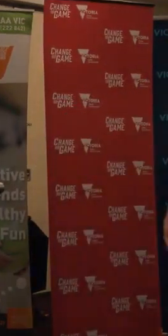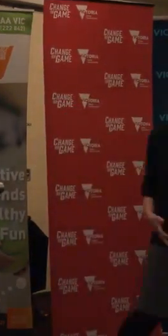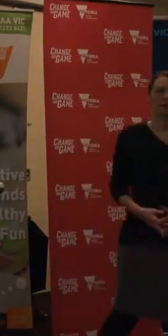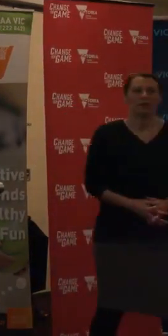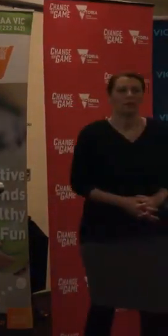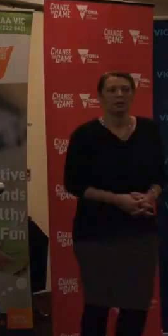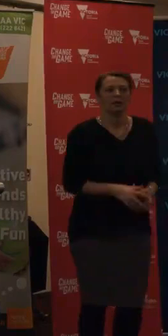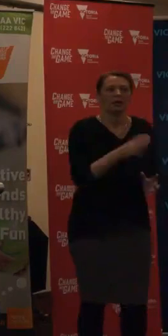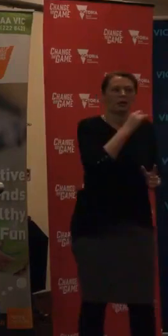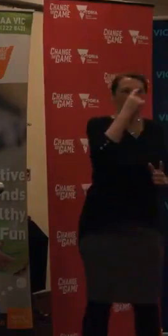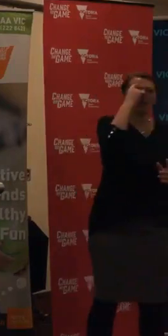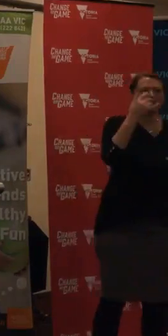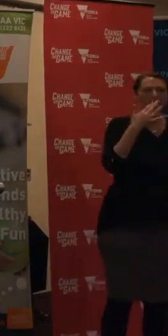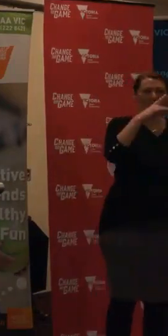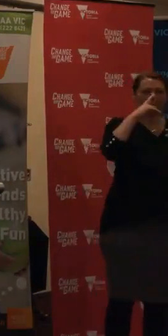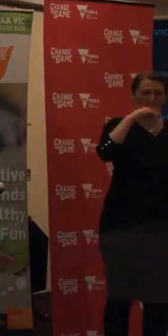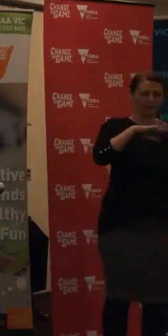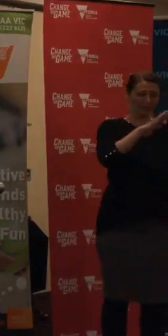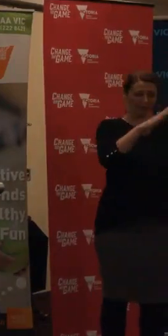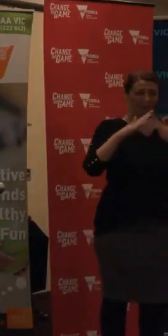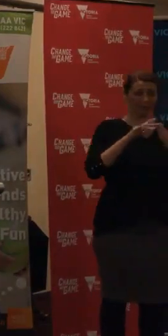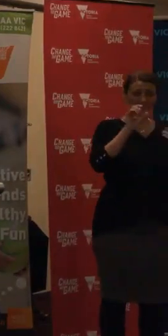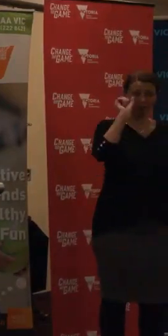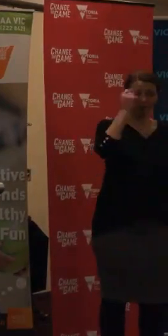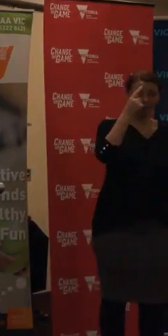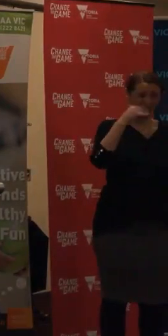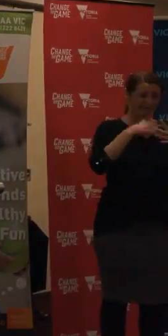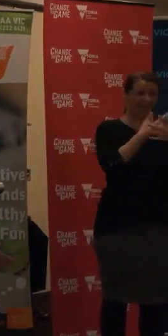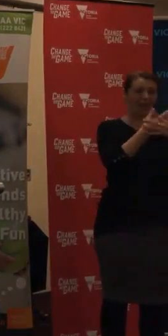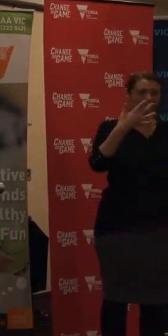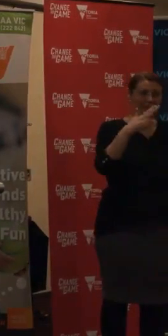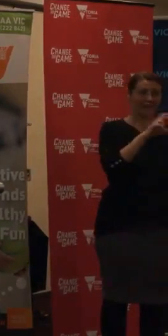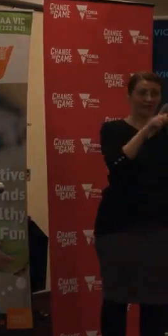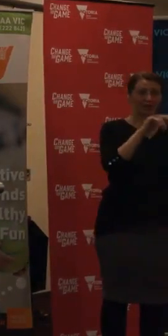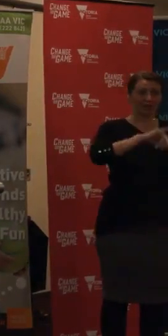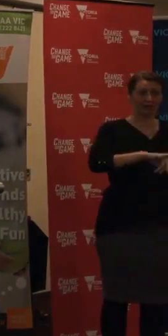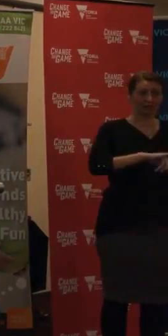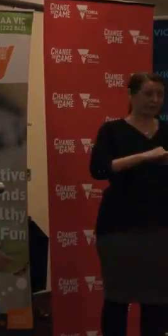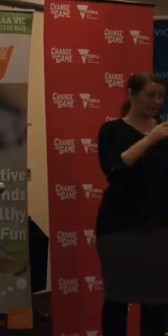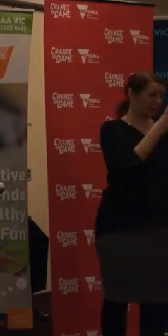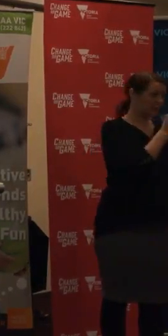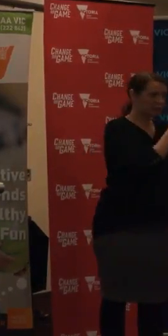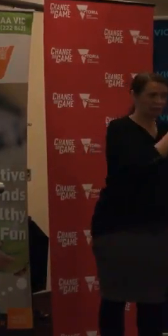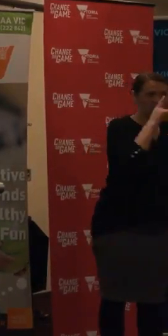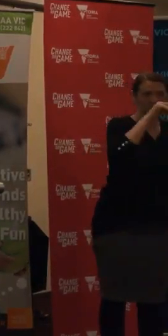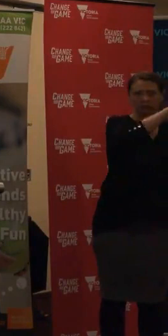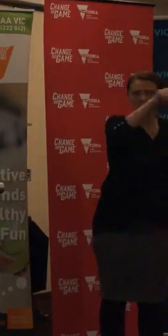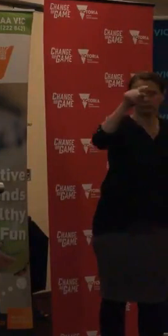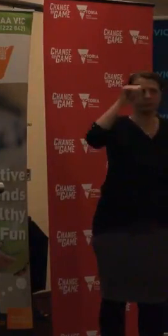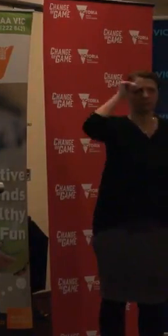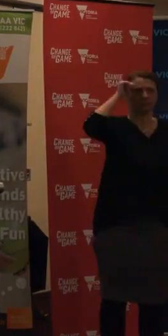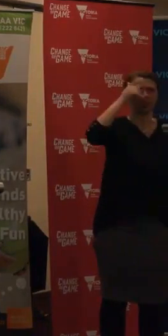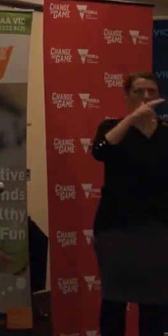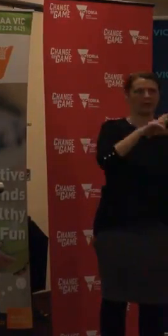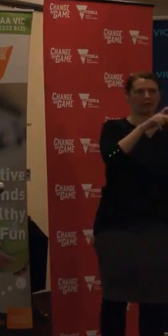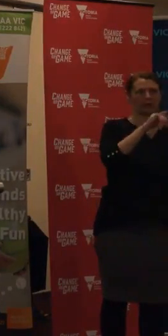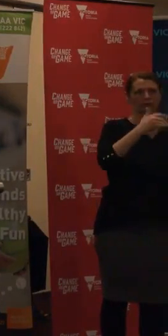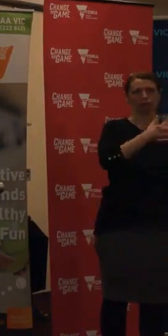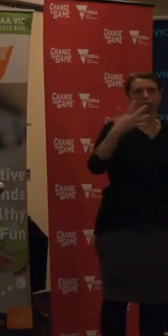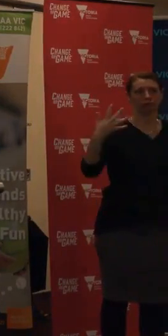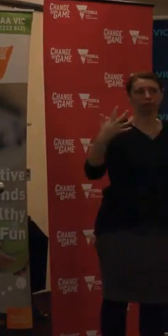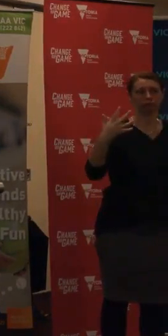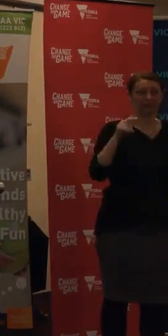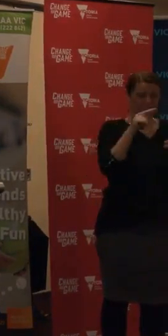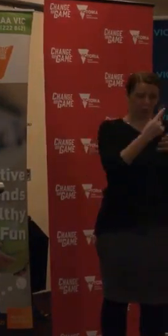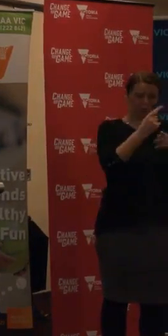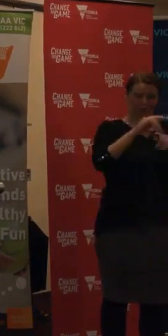I don't think that many people in our community actually appreciate just how big the NDIS is. I'm sure there are people in this room who do. But I mean, essentially, you're talking about